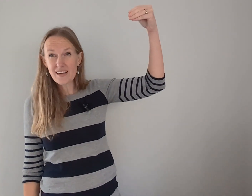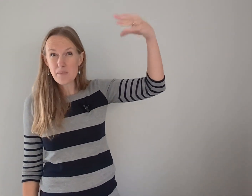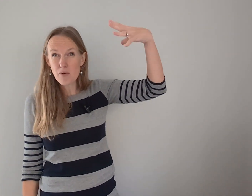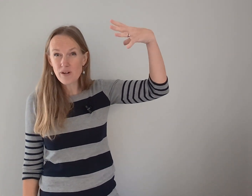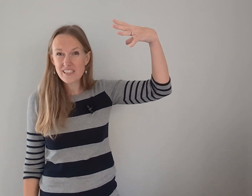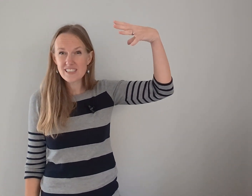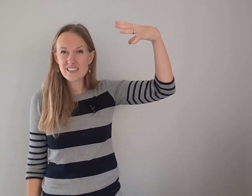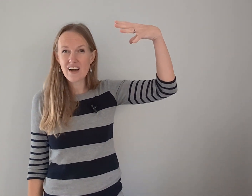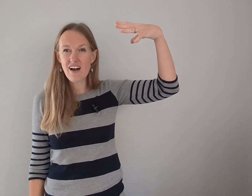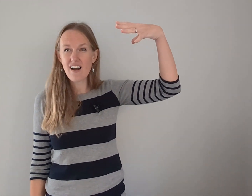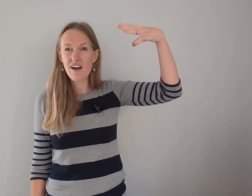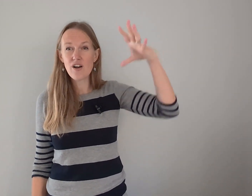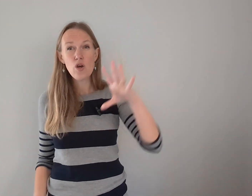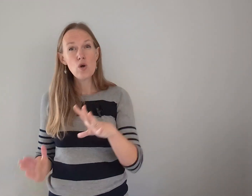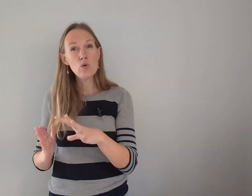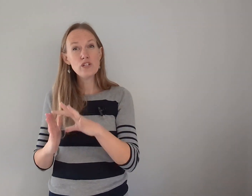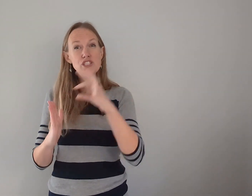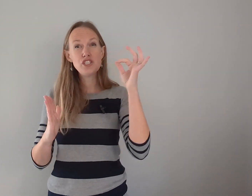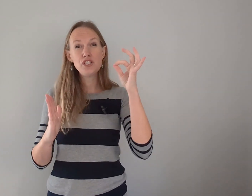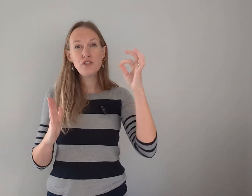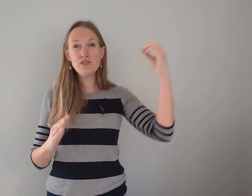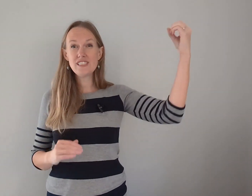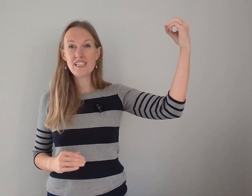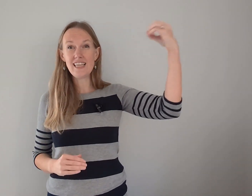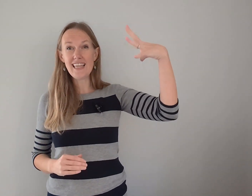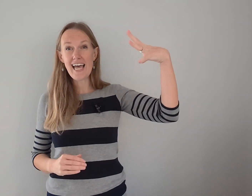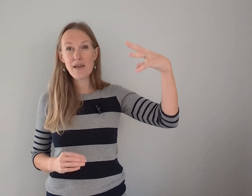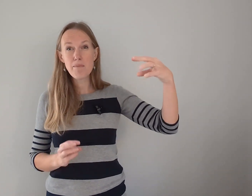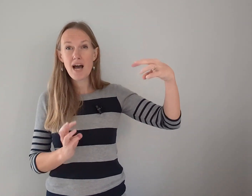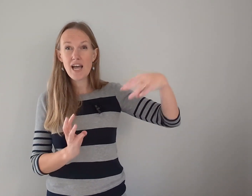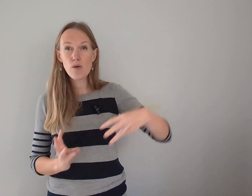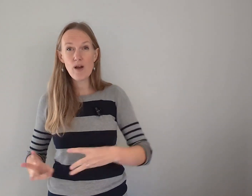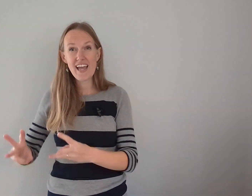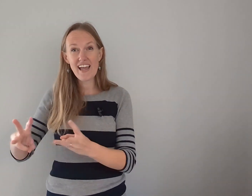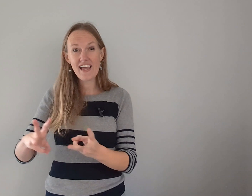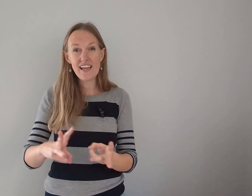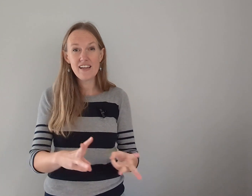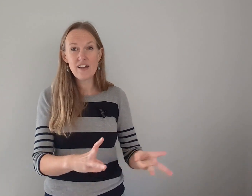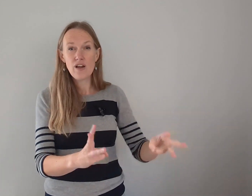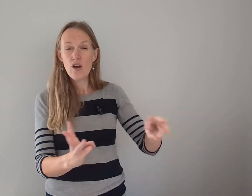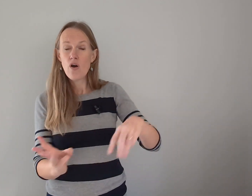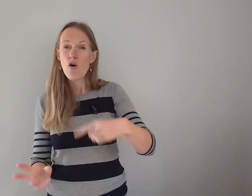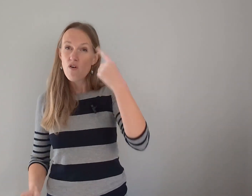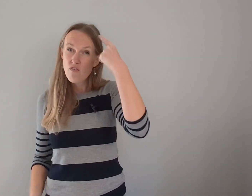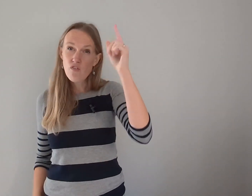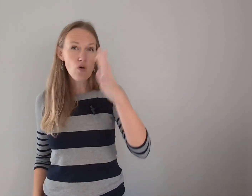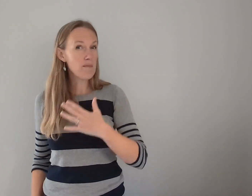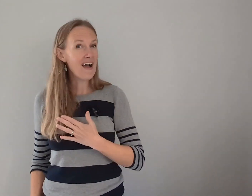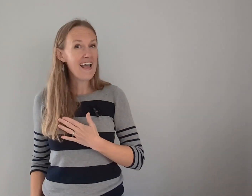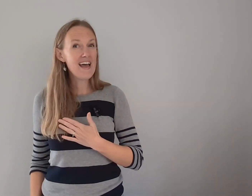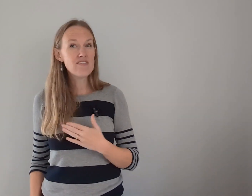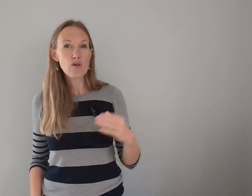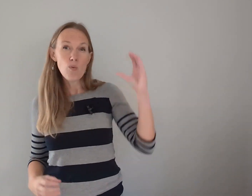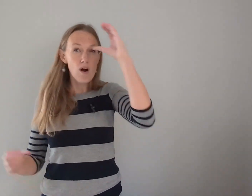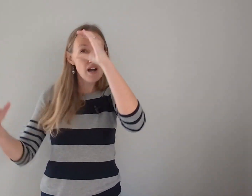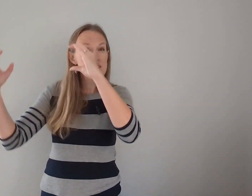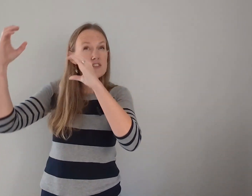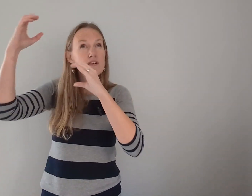and morning star would choose to light my way for my ever